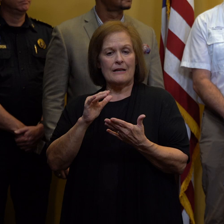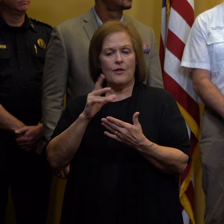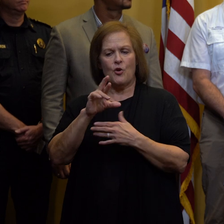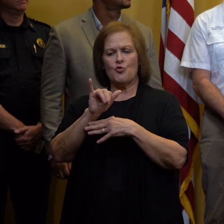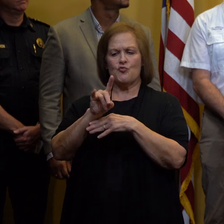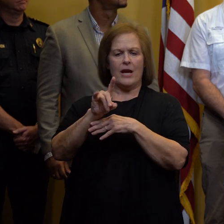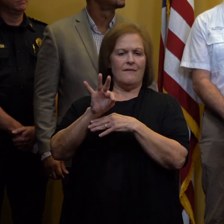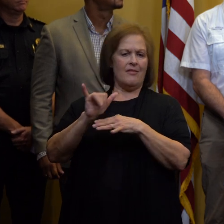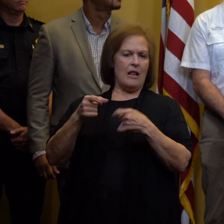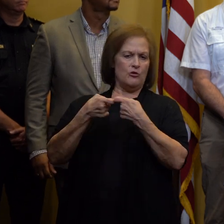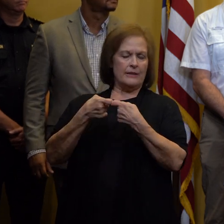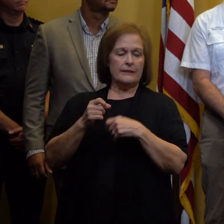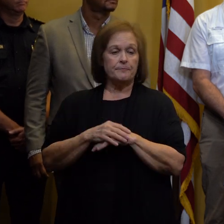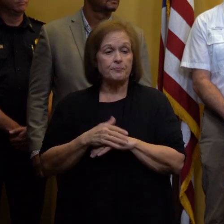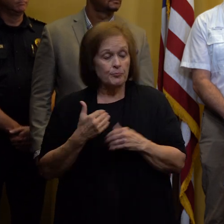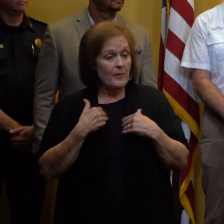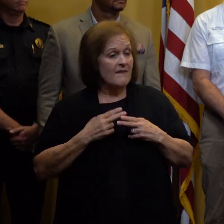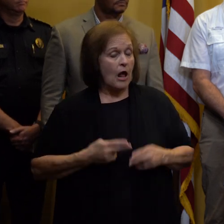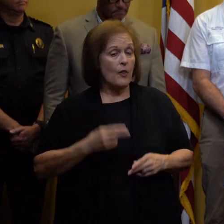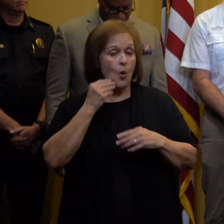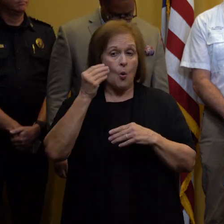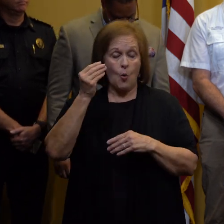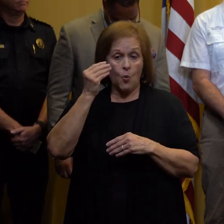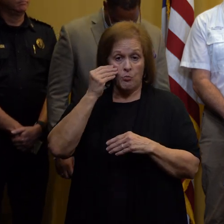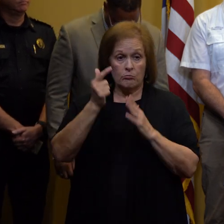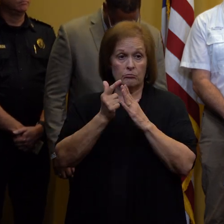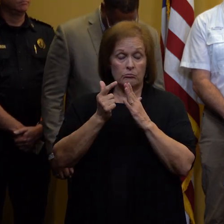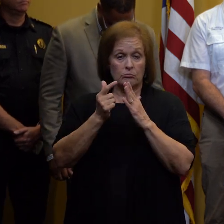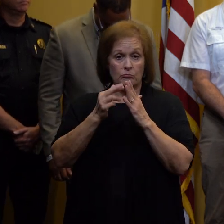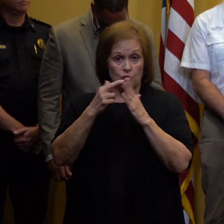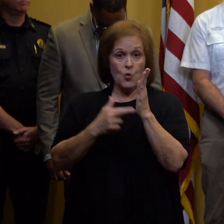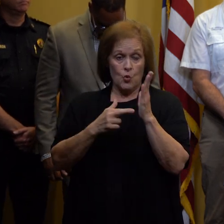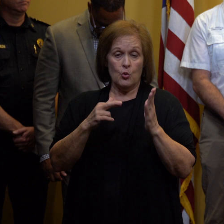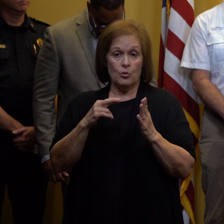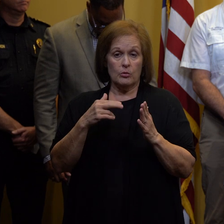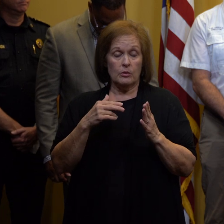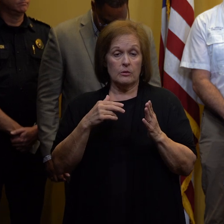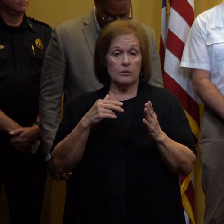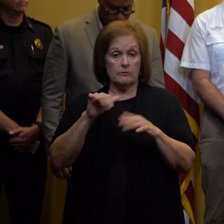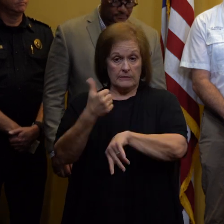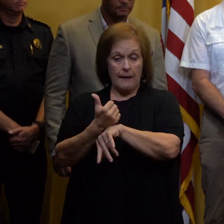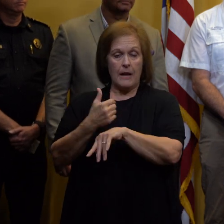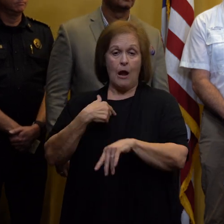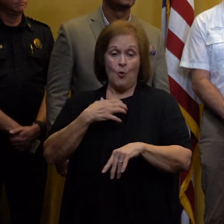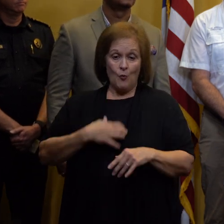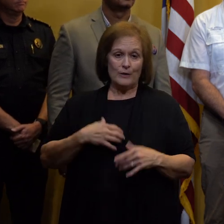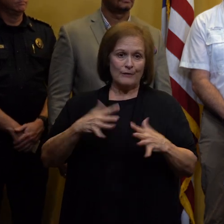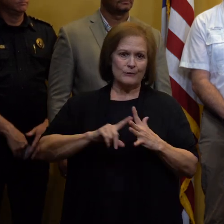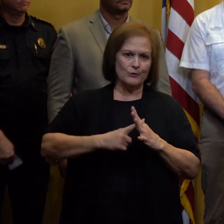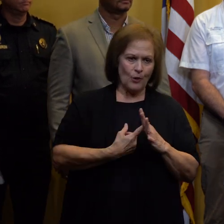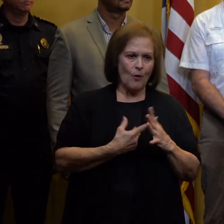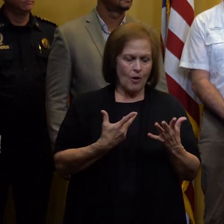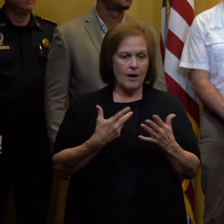mentioned, we have a Healthy Homes ordinance that's coming into effect in 2024. I wish it was in effect now, because one of the things that